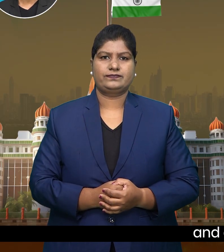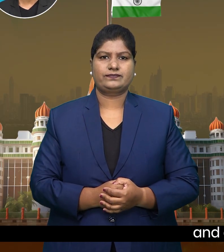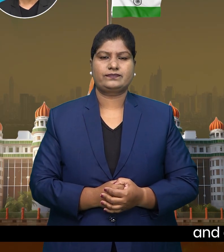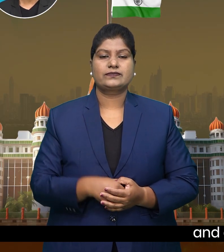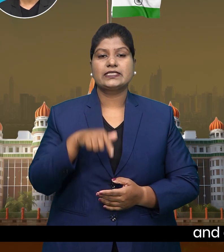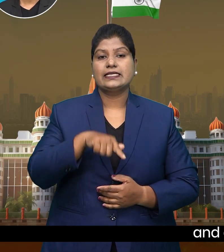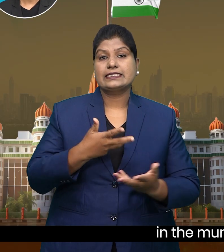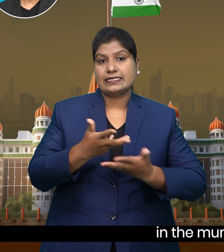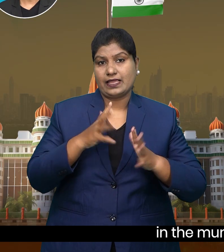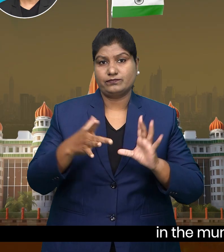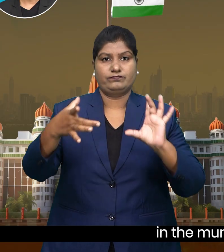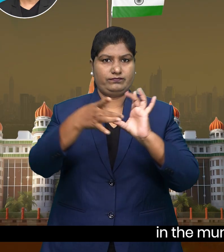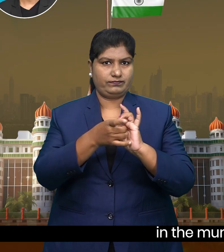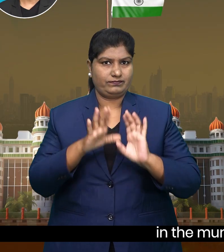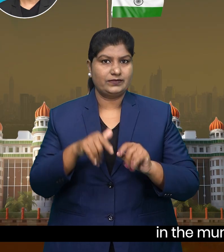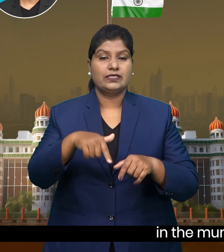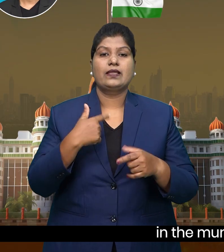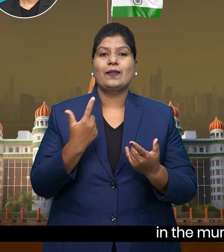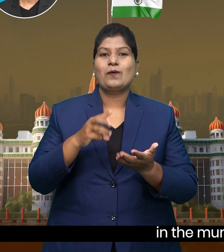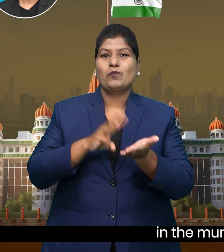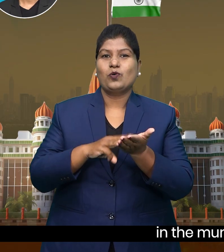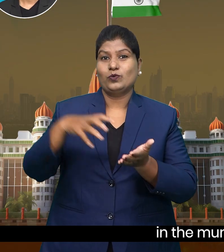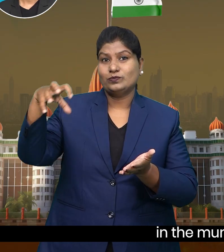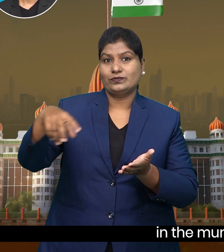and discuss them in the municipality meetings.